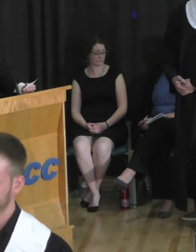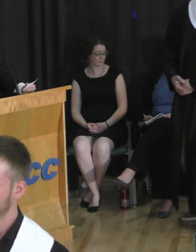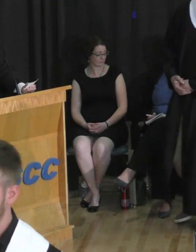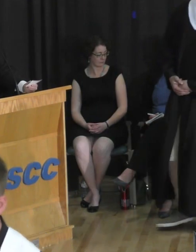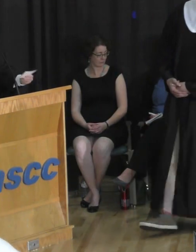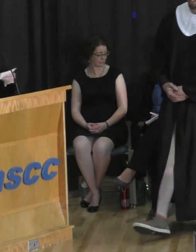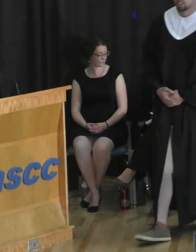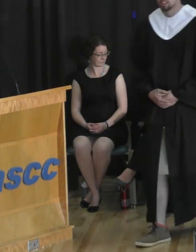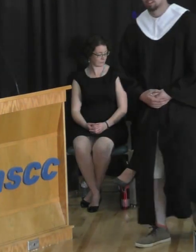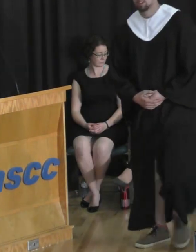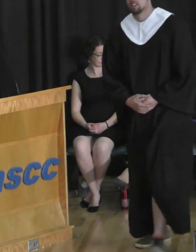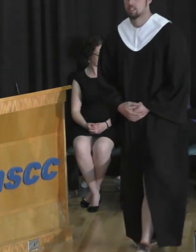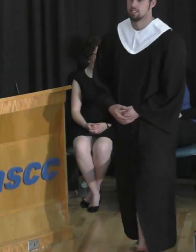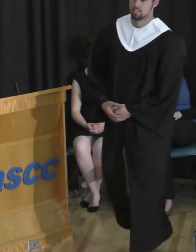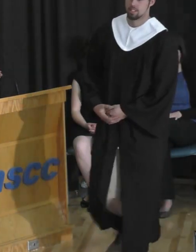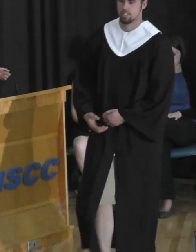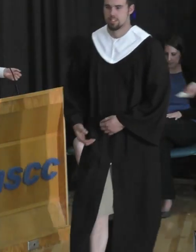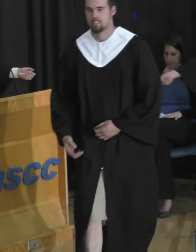Nigel Terrio.